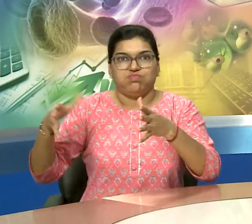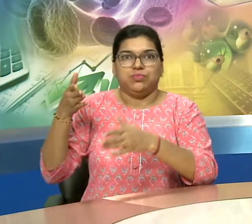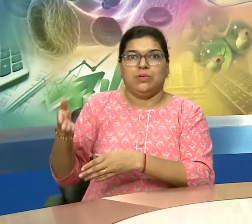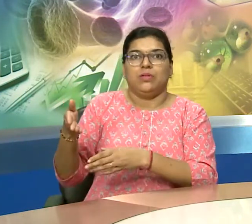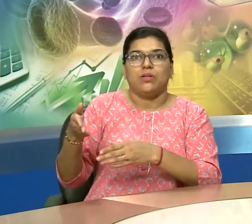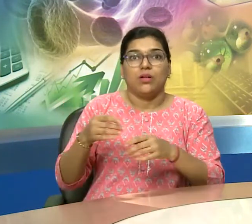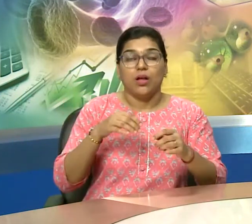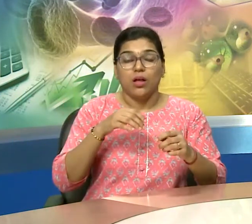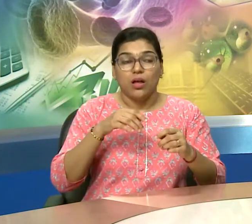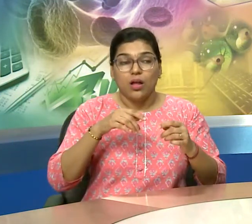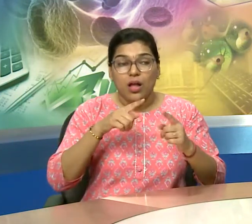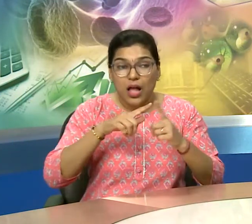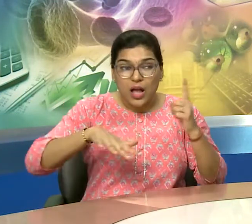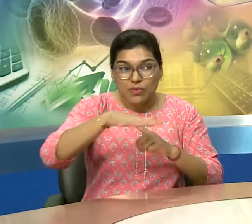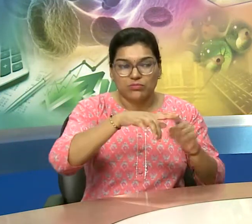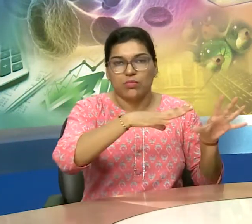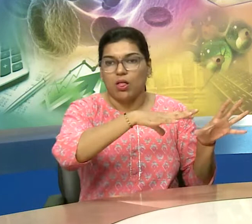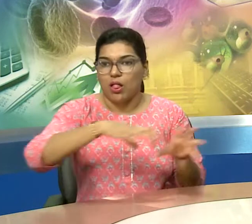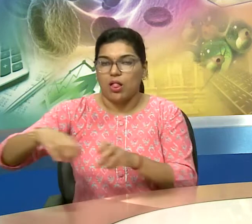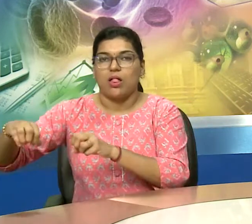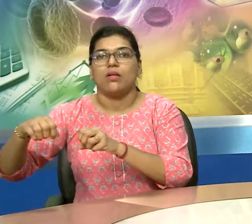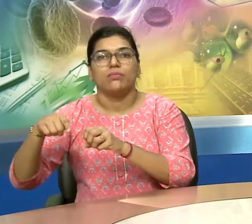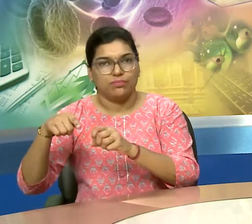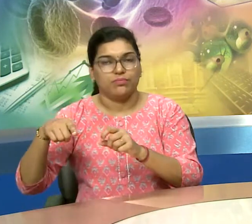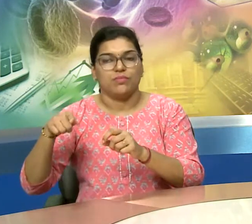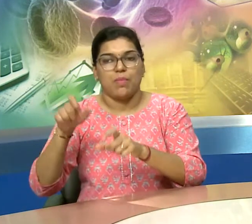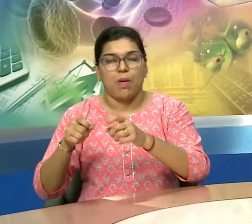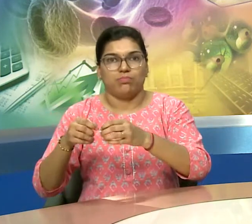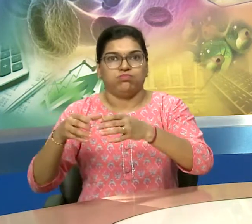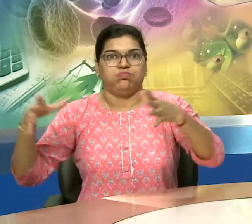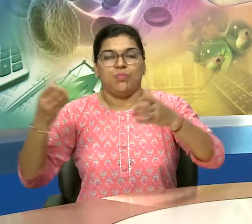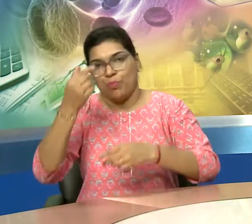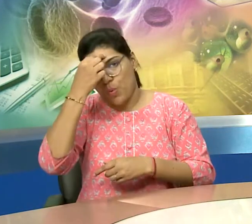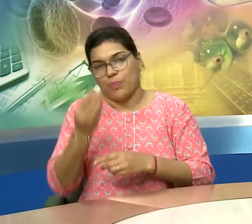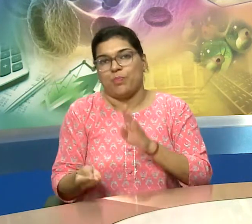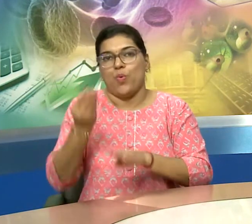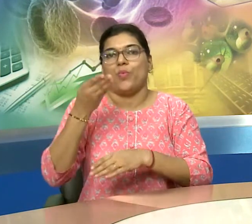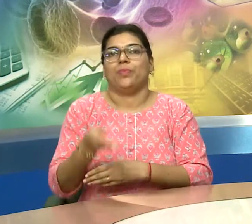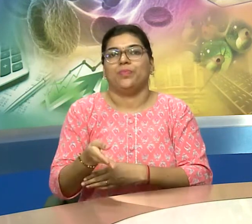in land use pattern. So human population growth is an